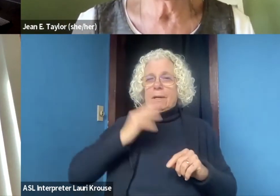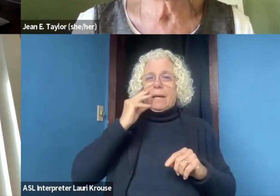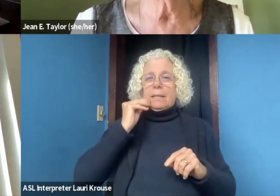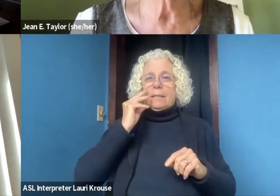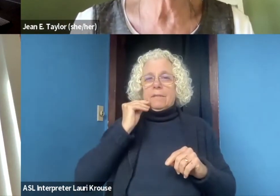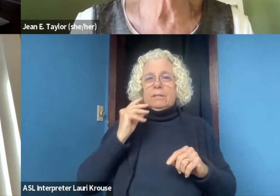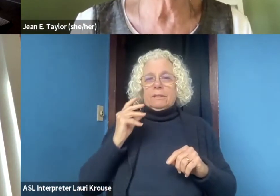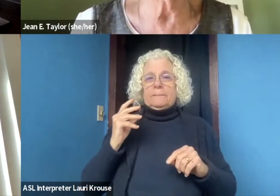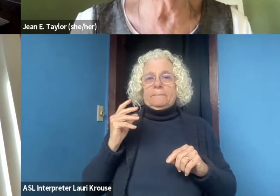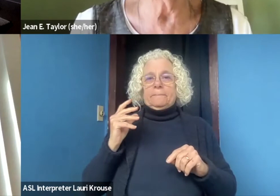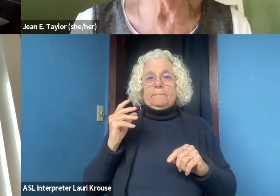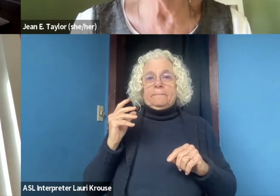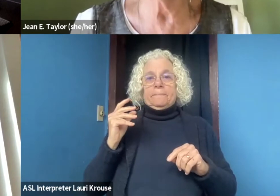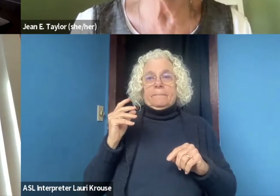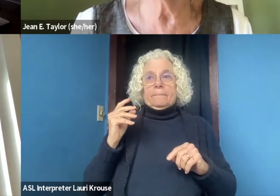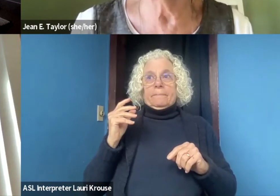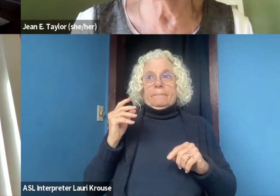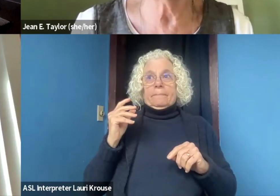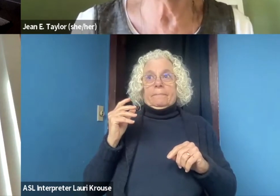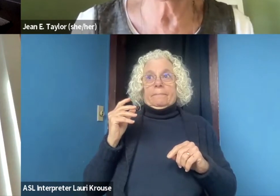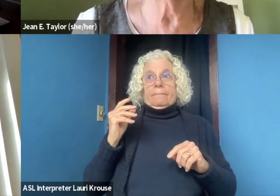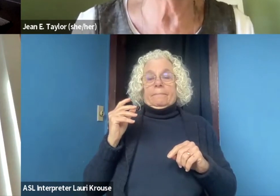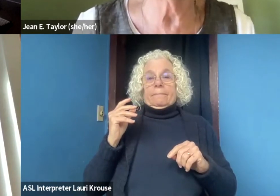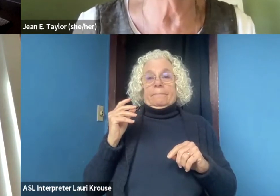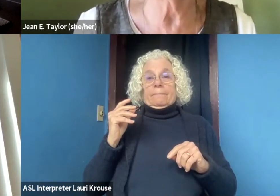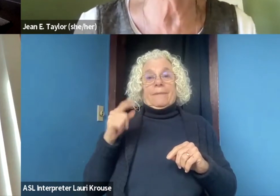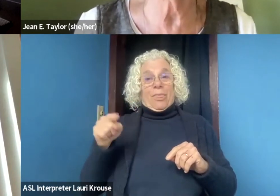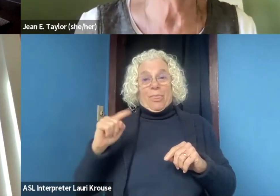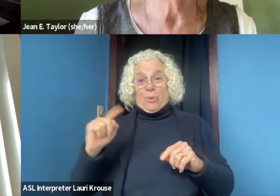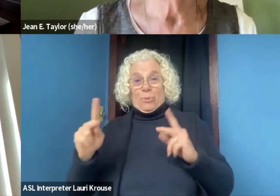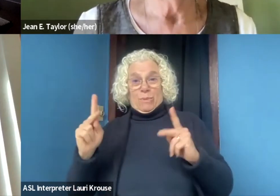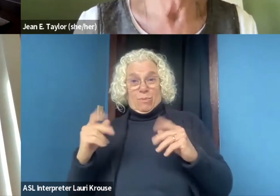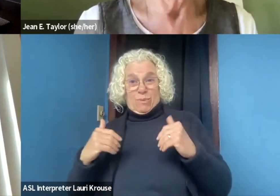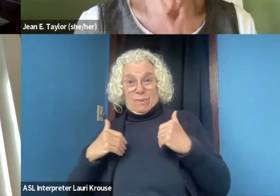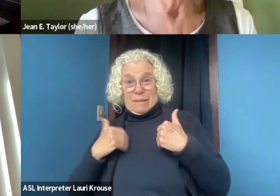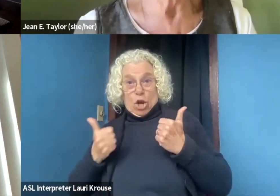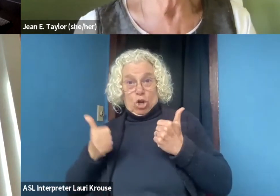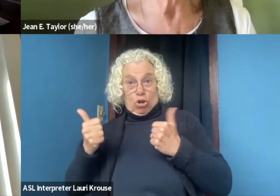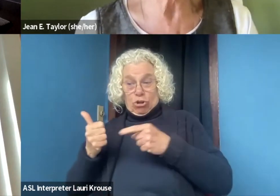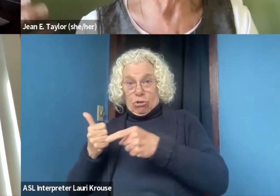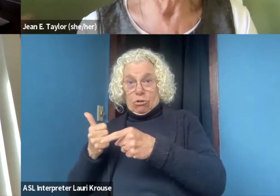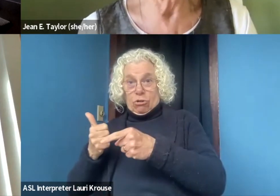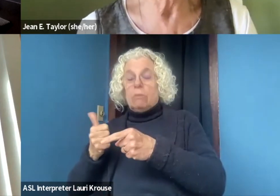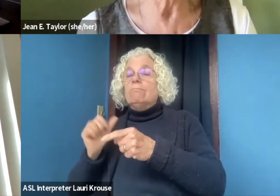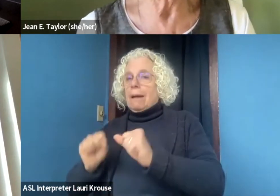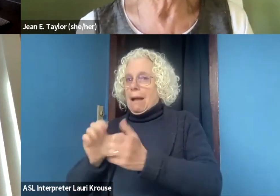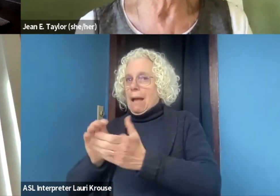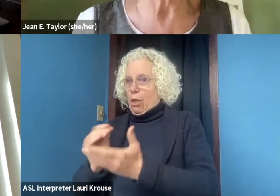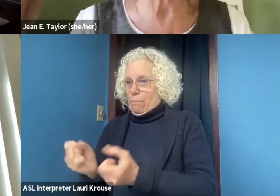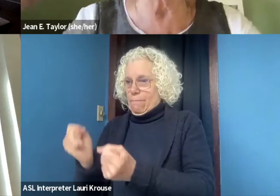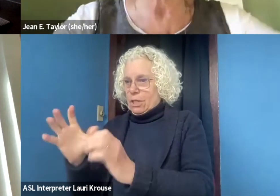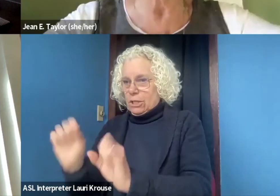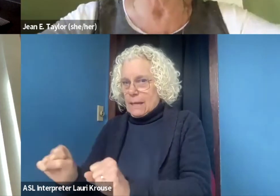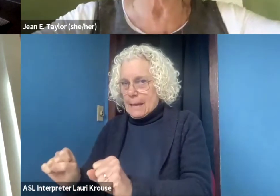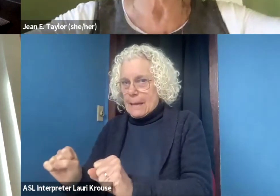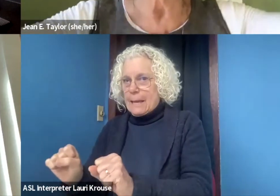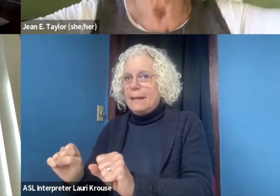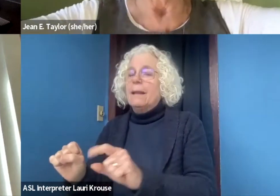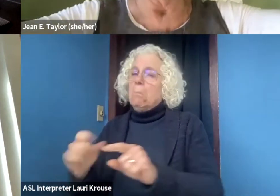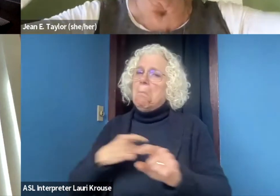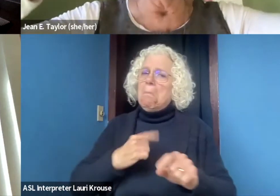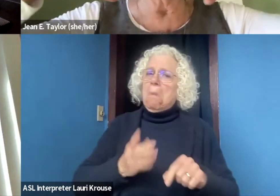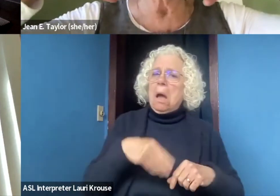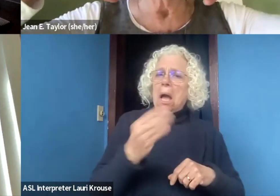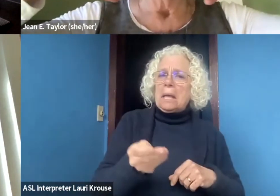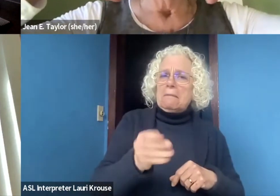of recognizing that I have much to learn from the younger generation. I think I have something to offer them as well, but we're coming in